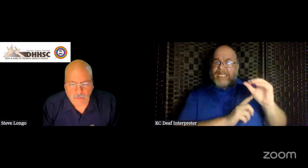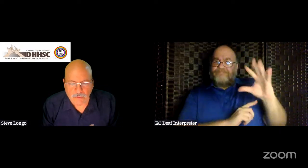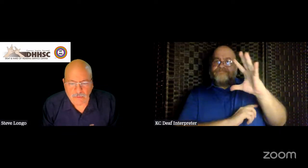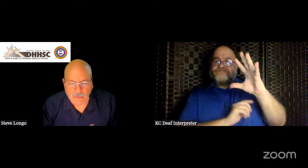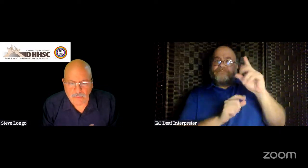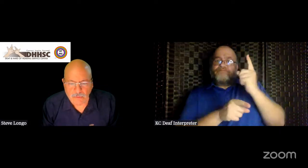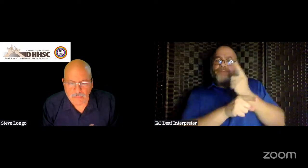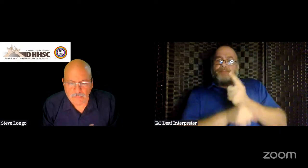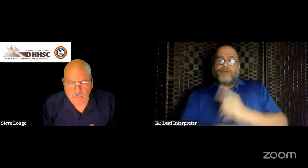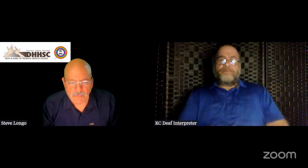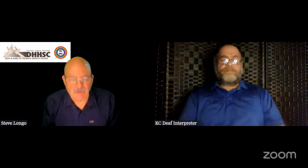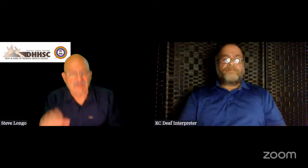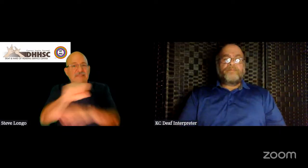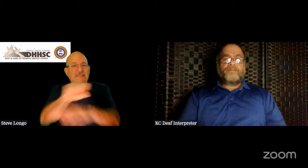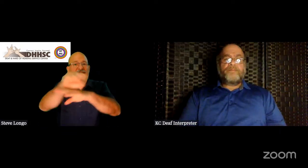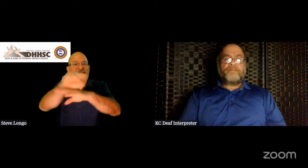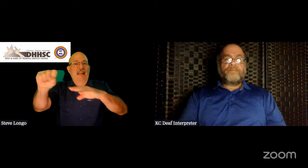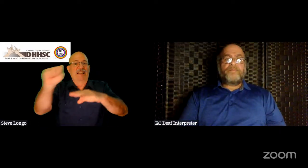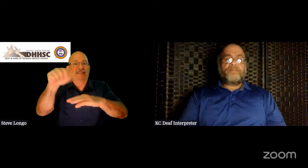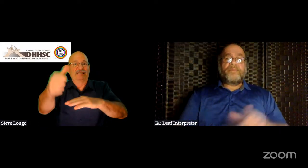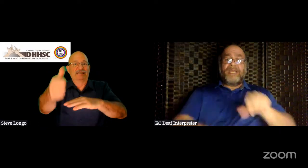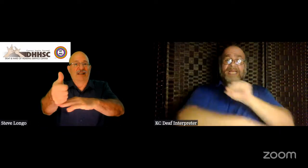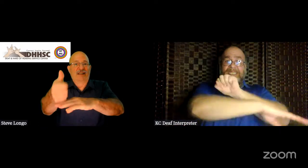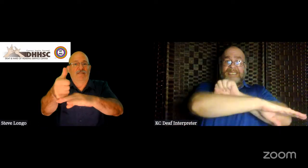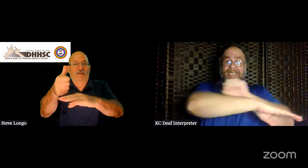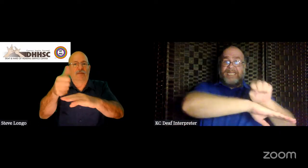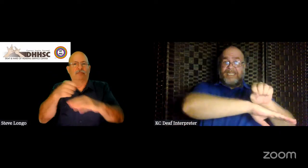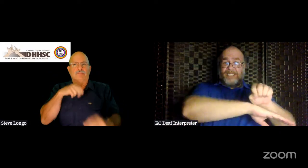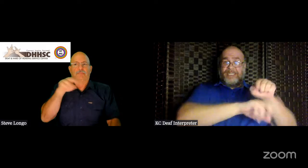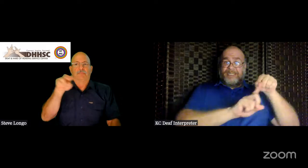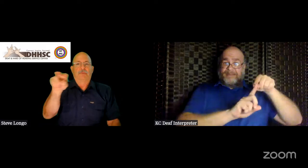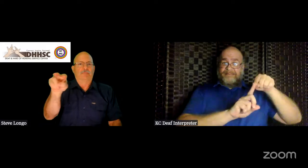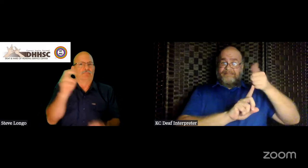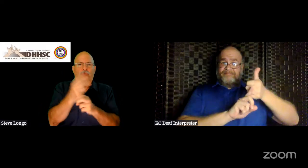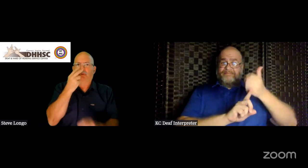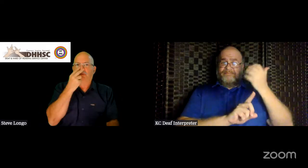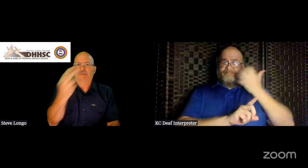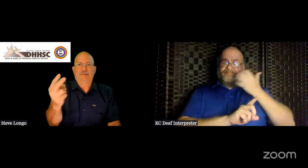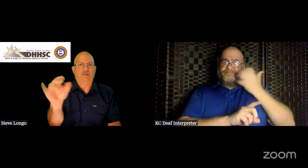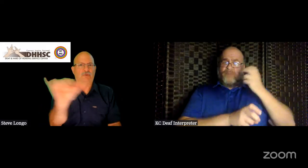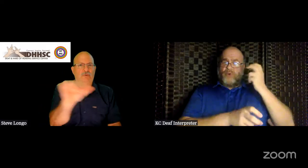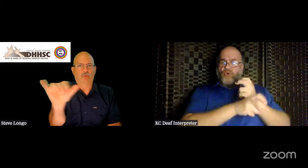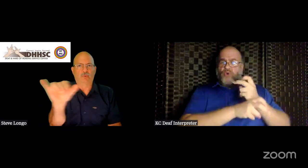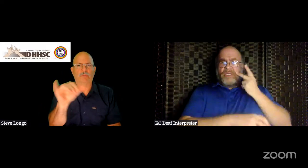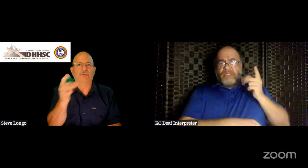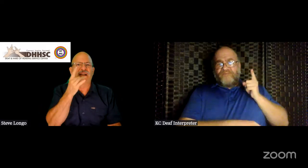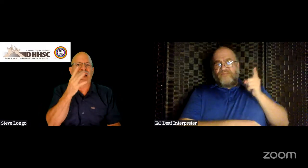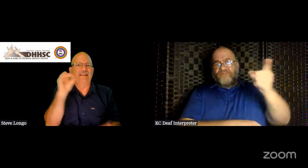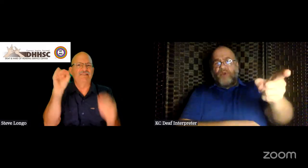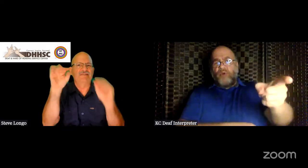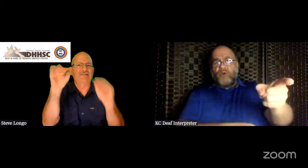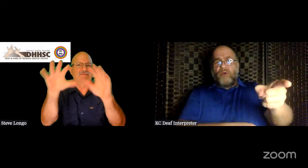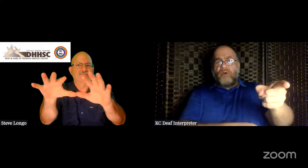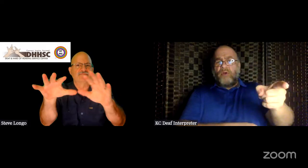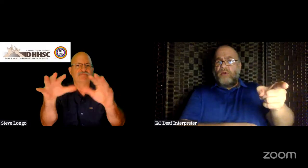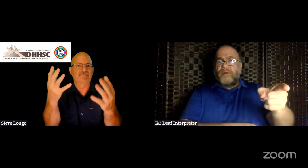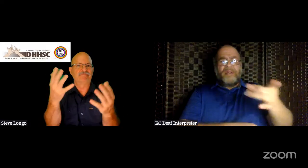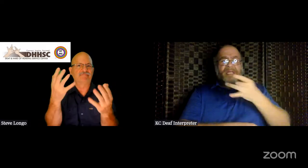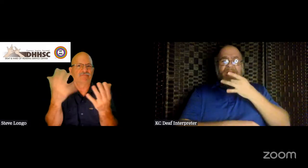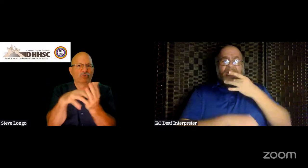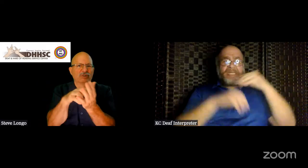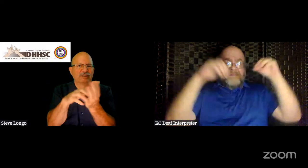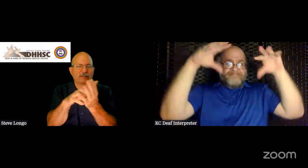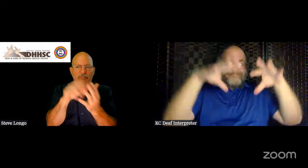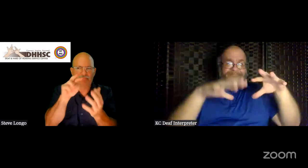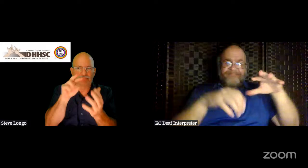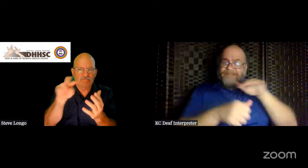to see. So for the next time, we'll have to remember that. The stage was